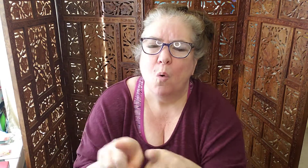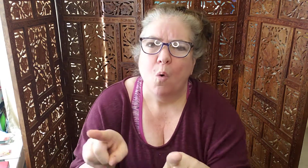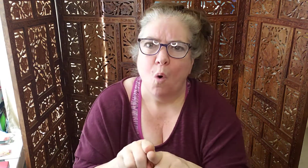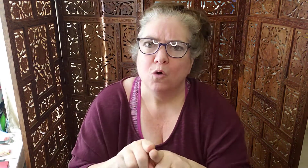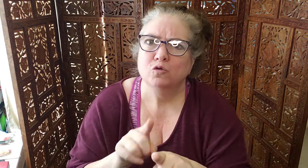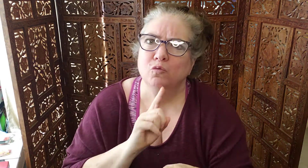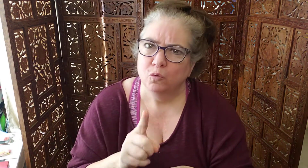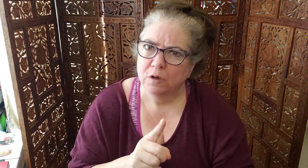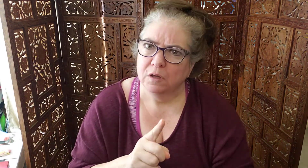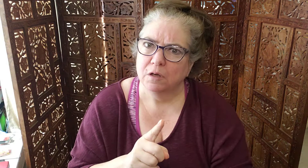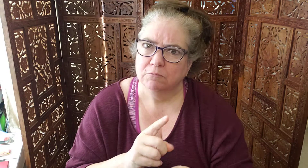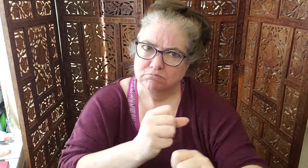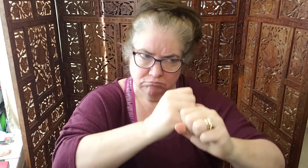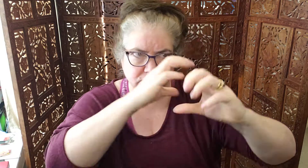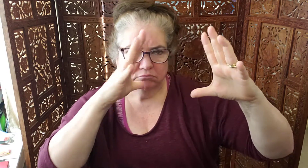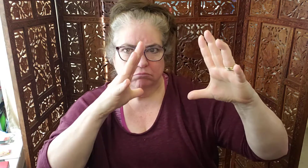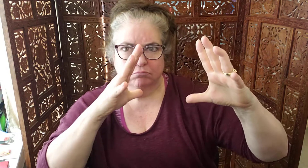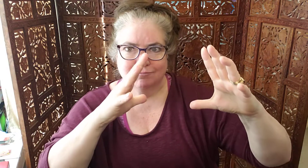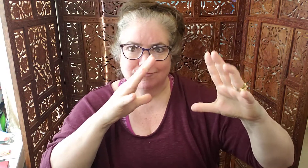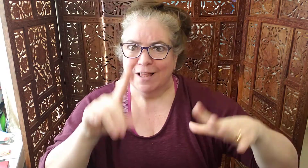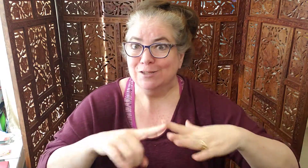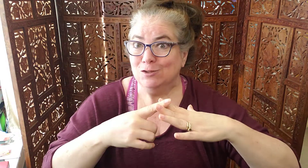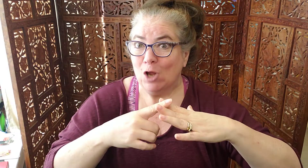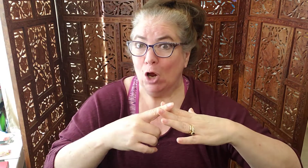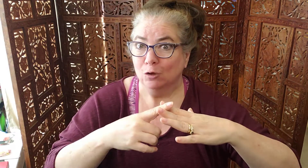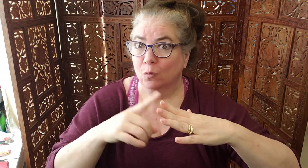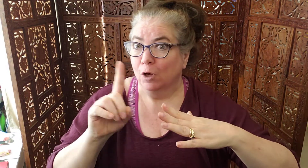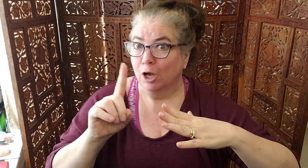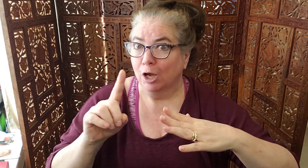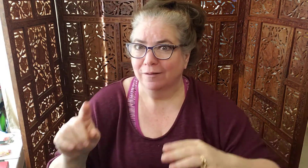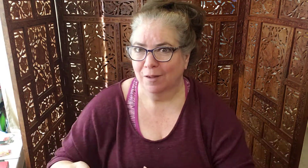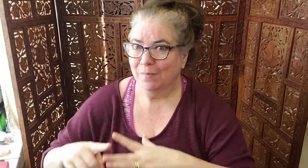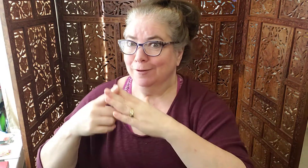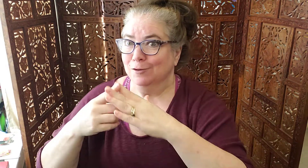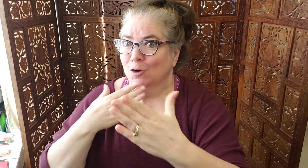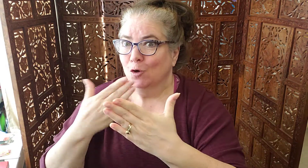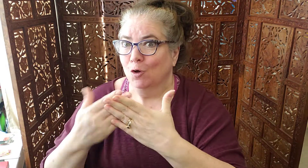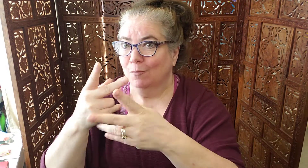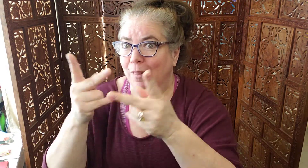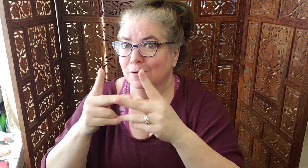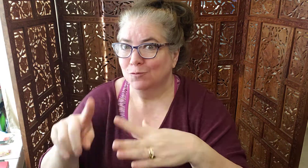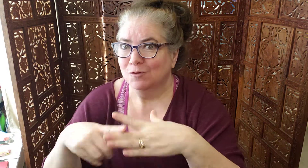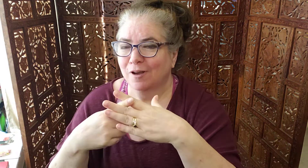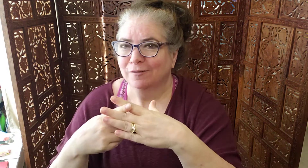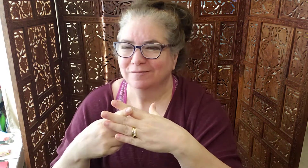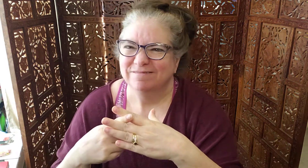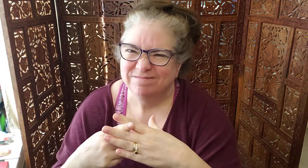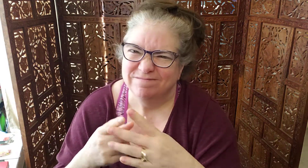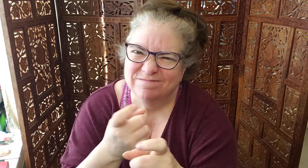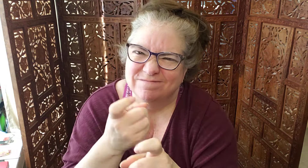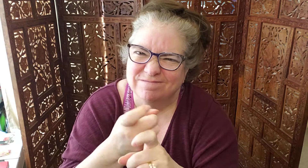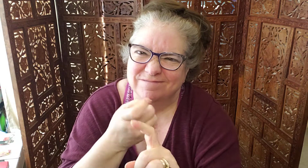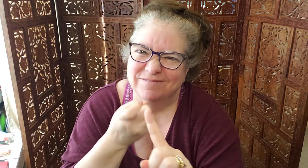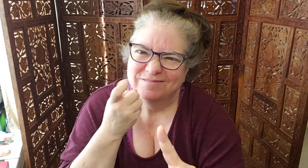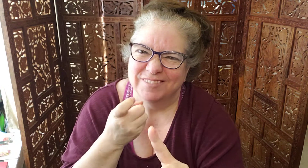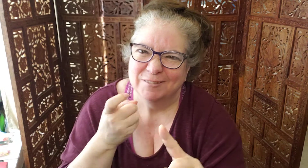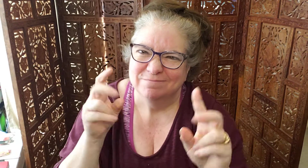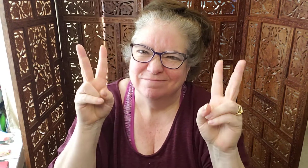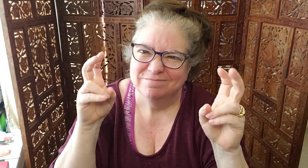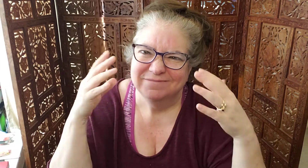So let's start at the very beginning. It's a very good place to start. Little joke from Sound of Music for those who didn't